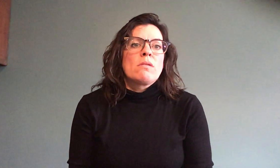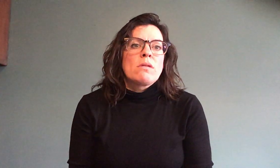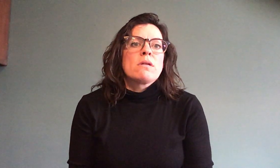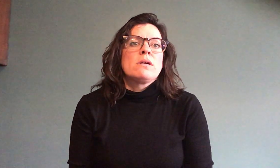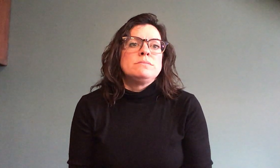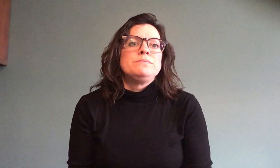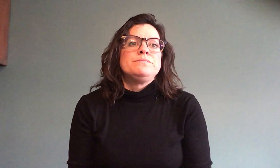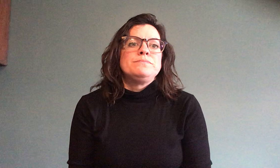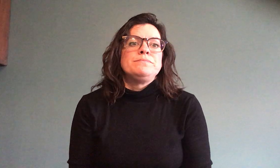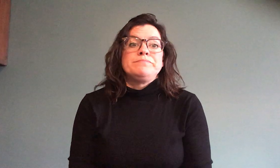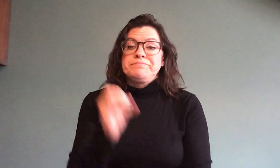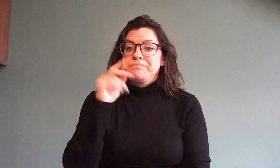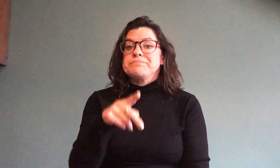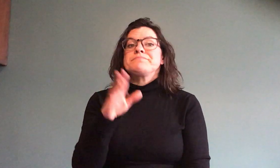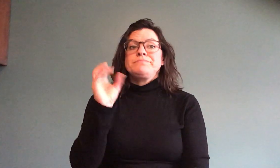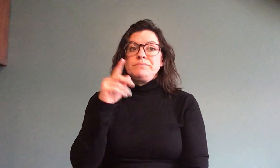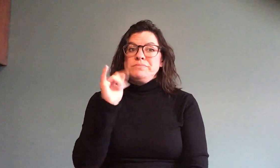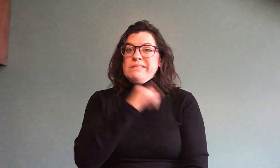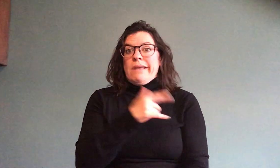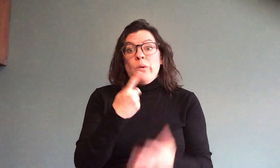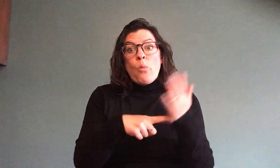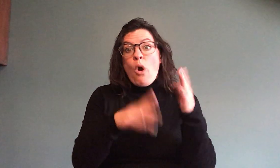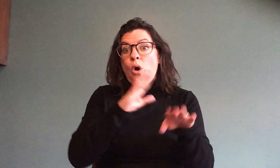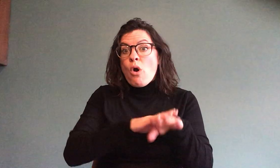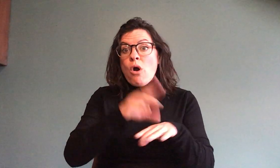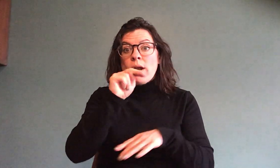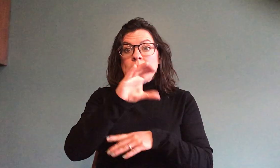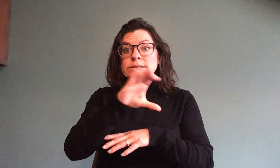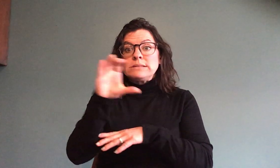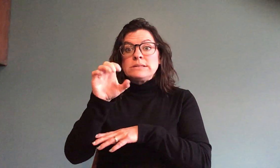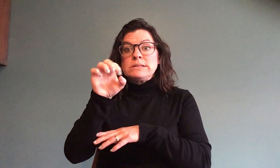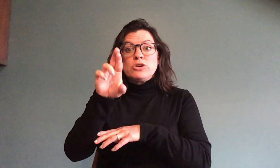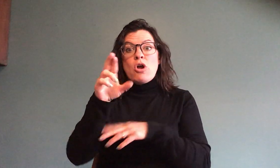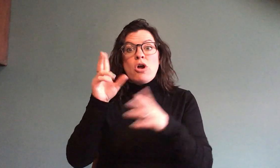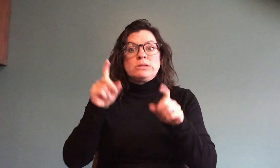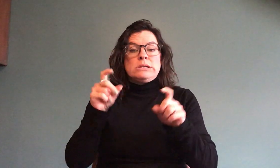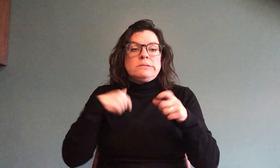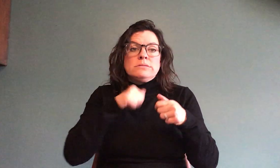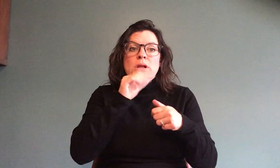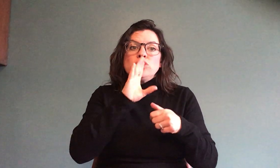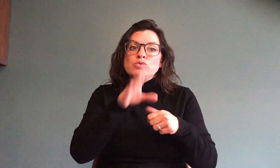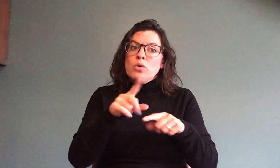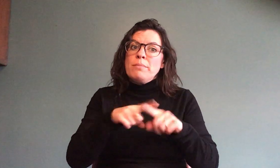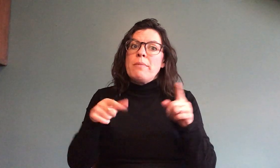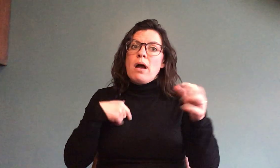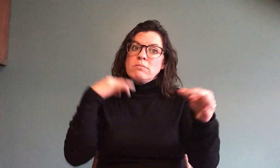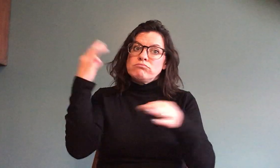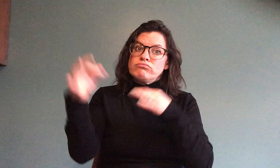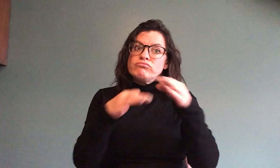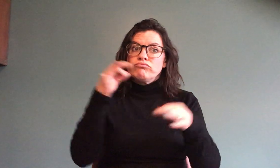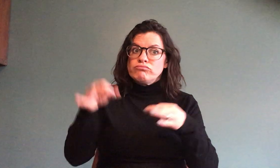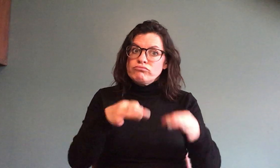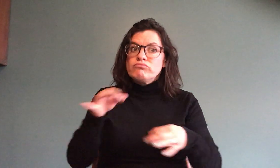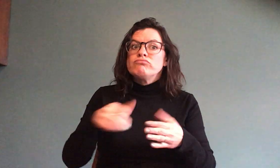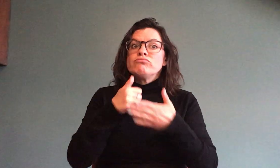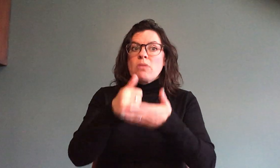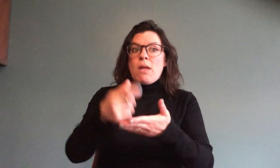Okay, falling objects. You're at risk of falling objects when you are beneath machinery and equipment. Okay, so read a little bit about that.